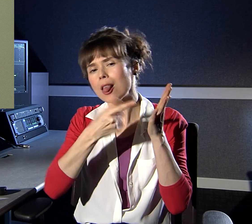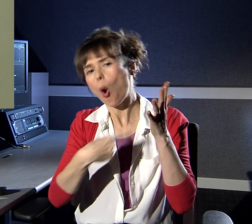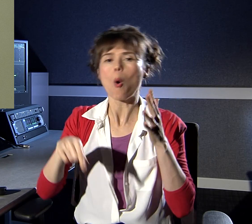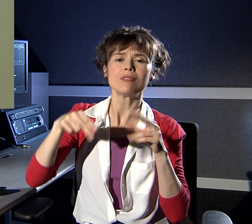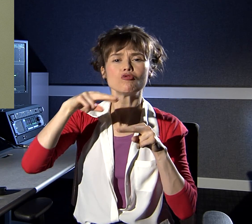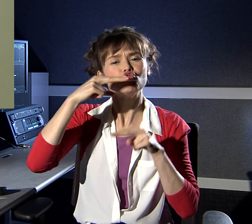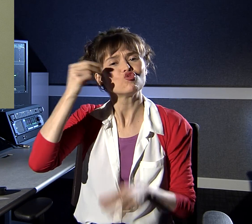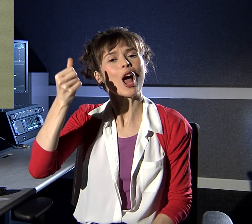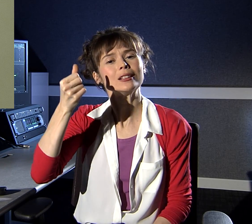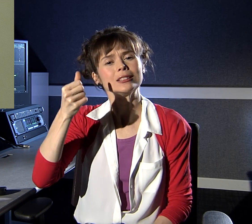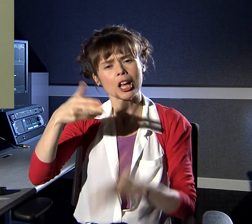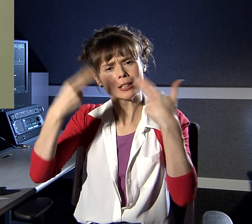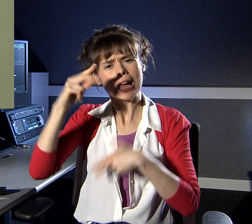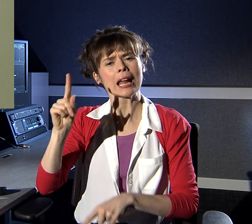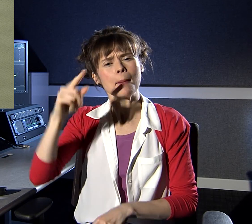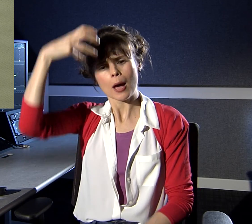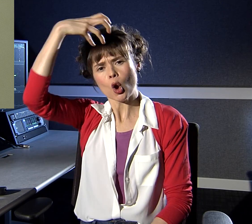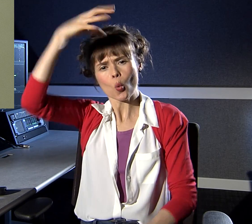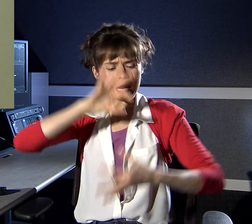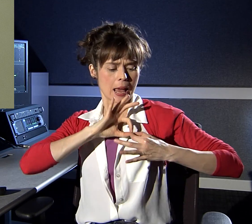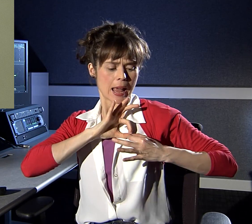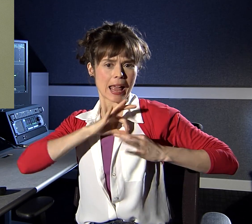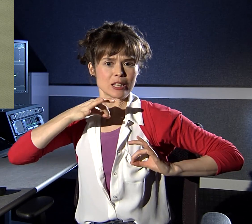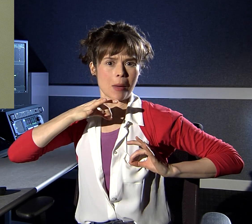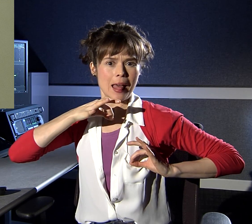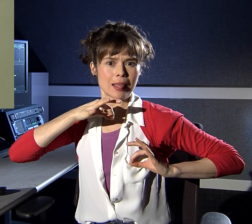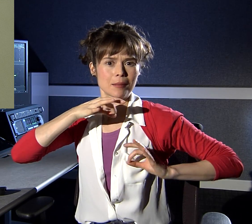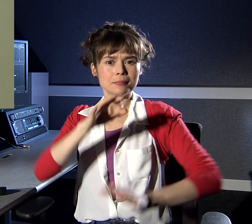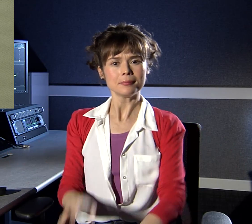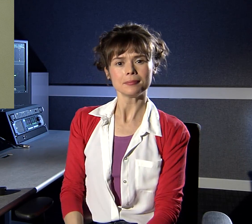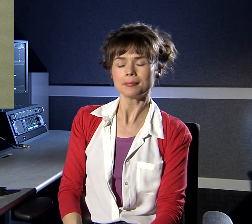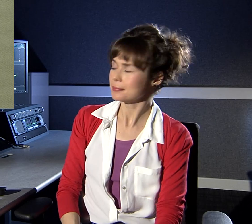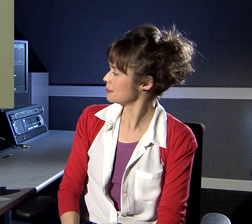Queen Isabel of France, and her sign name.